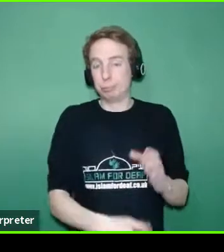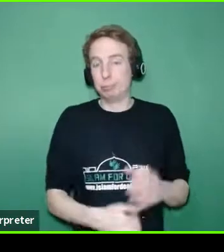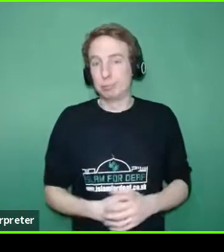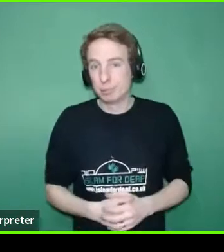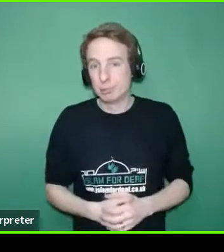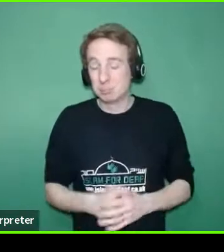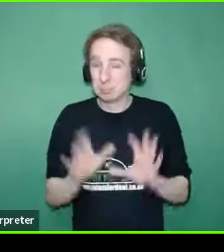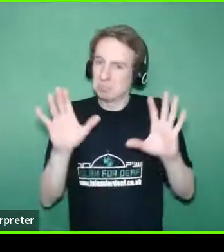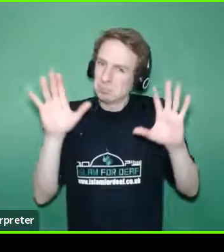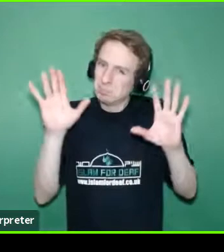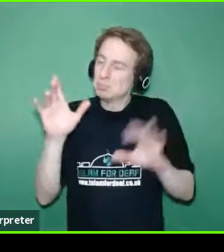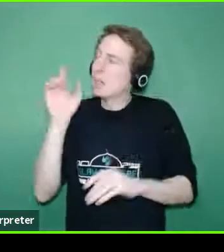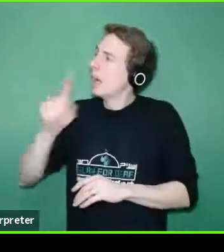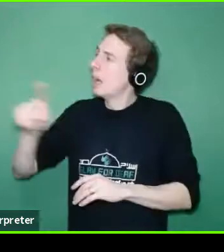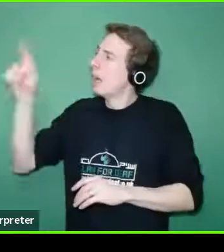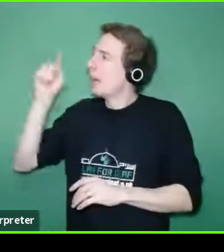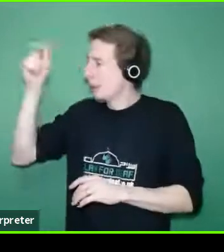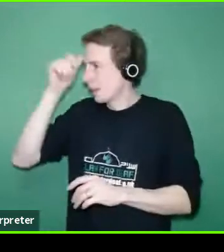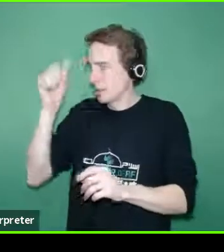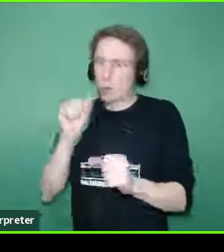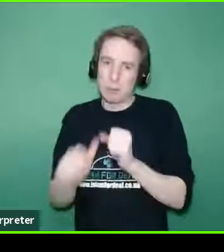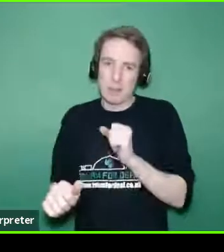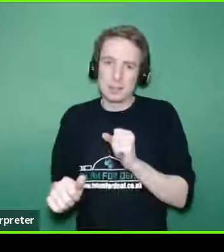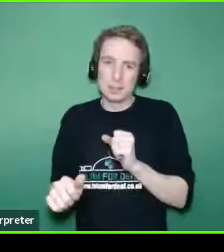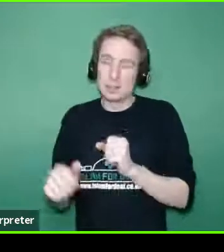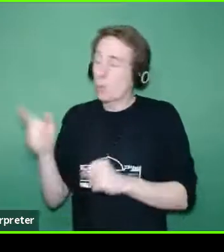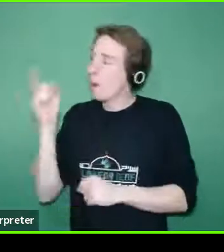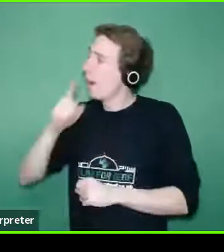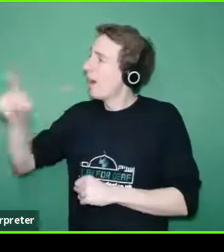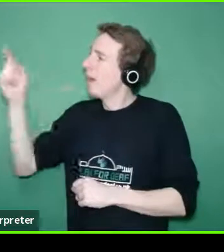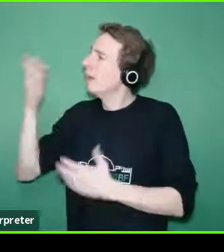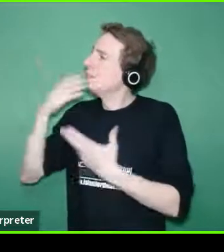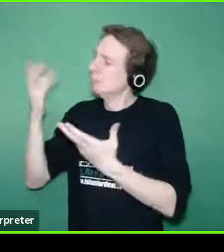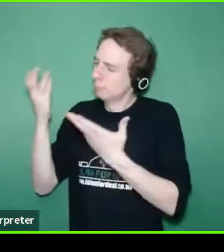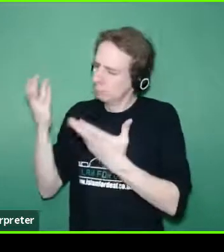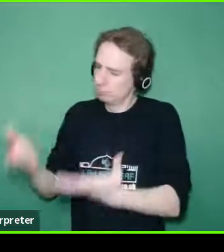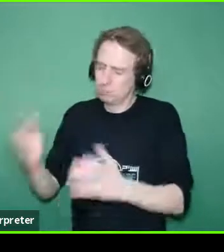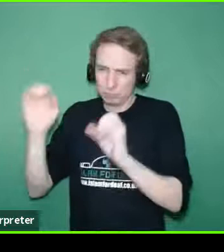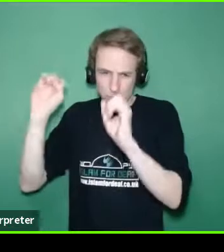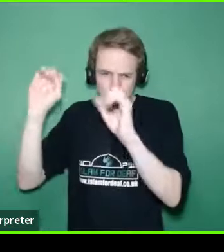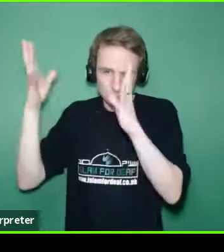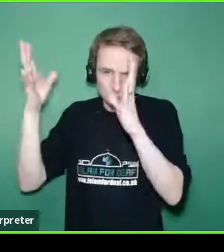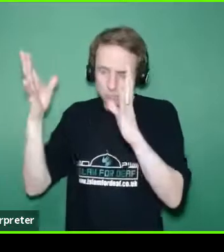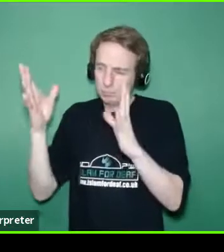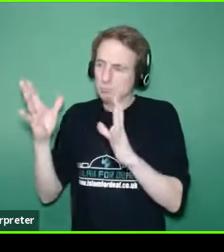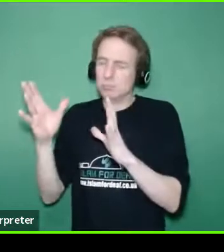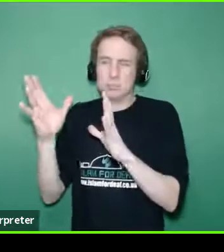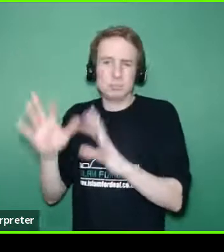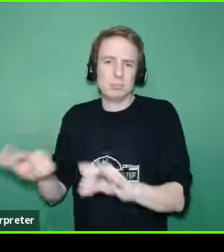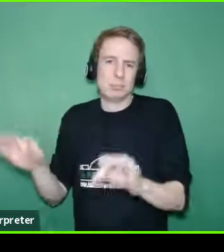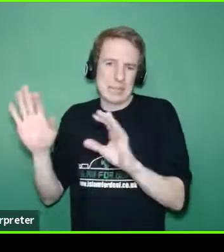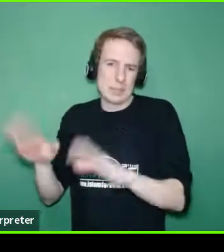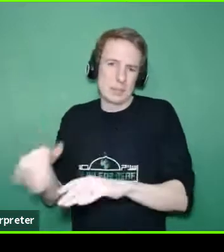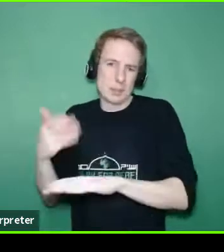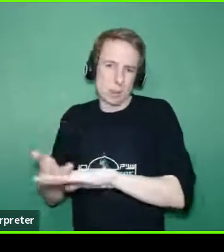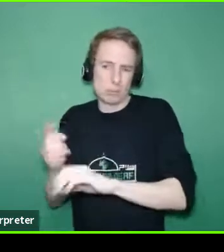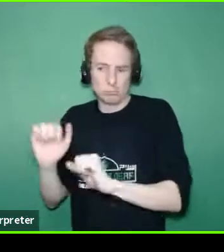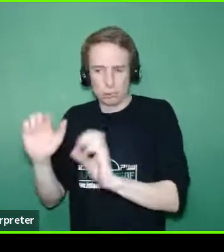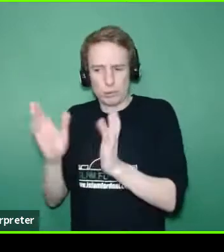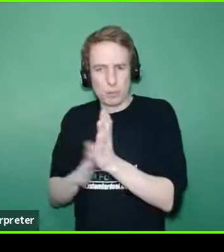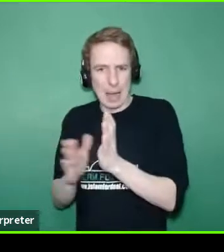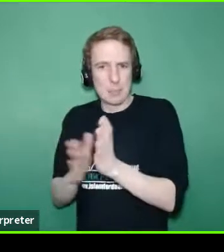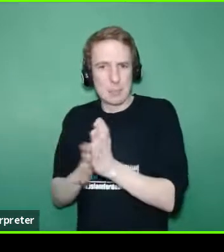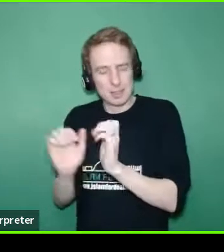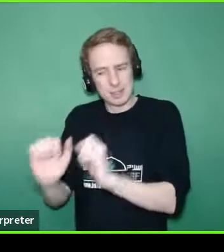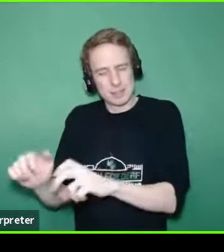best, and may Allah shower peace, mercies and salutations upon the Prophet Muhammad and upon his family and companions to